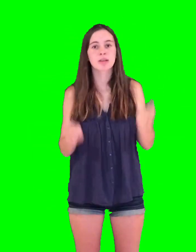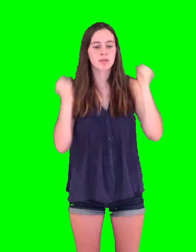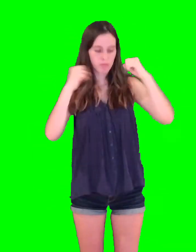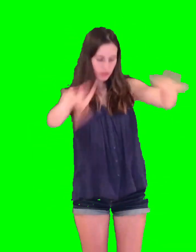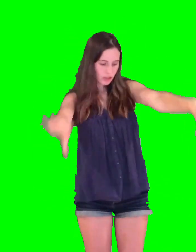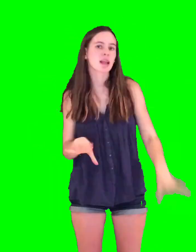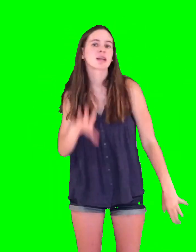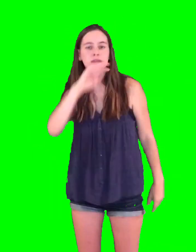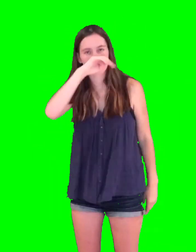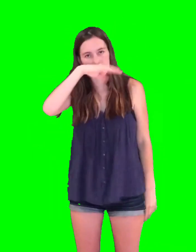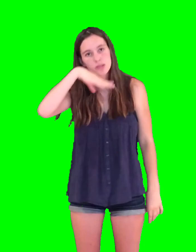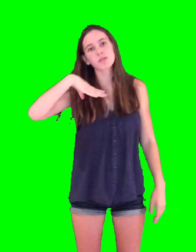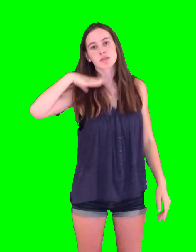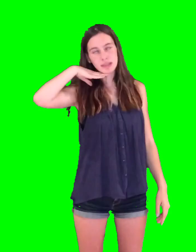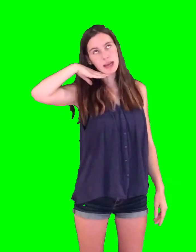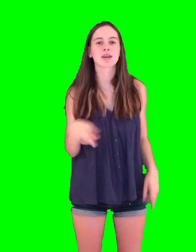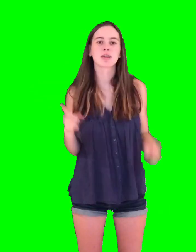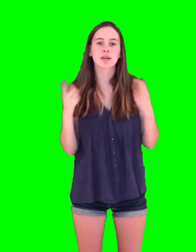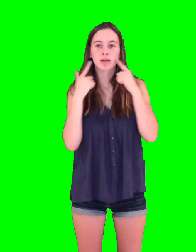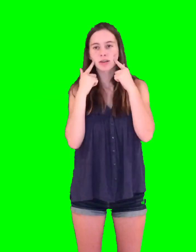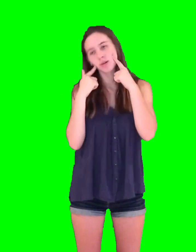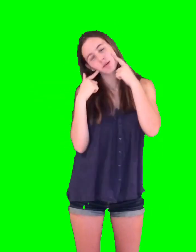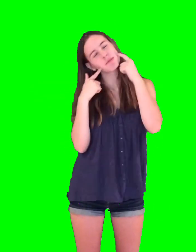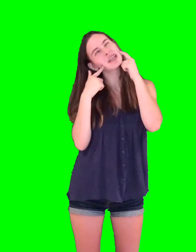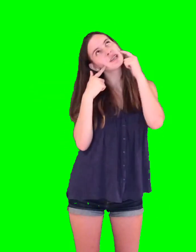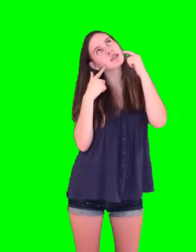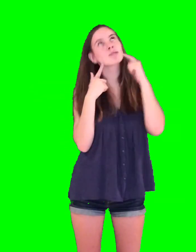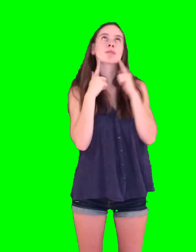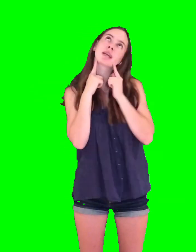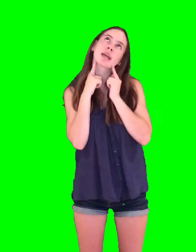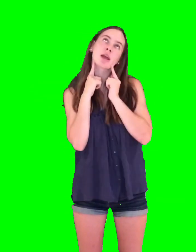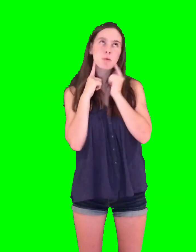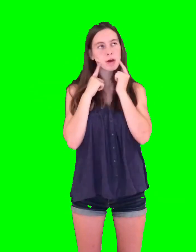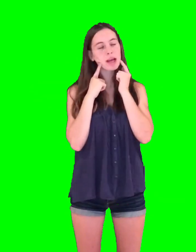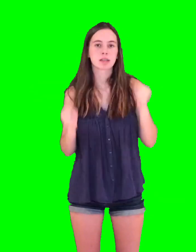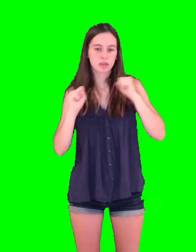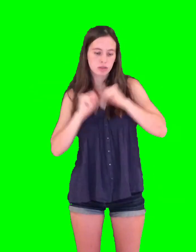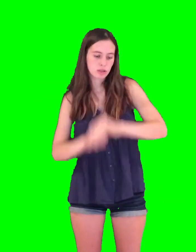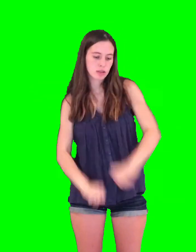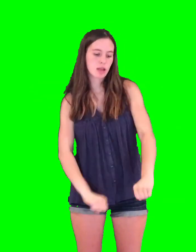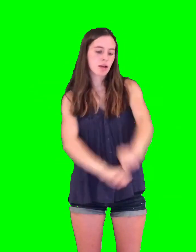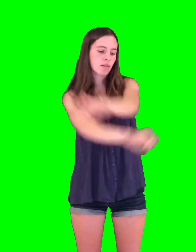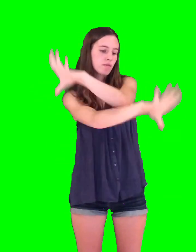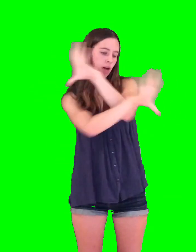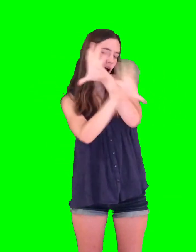that ceiling, what you gonna say? No one can be just like me anyway, just like fire